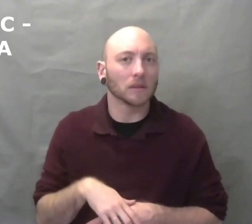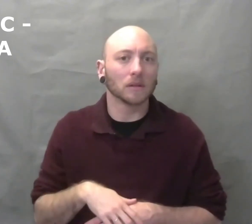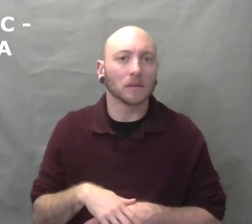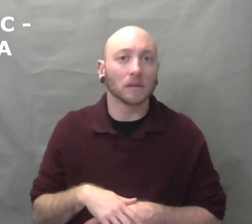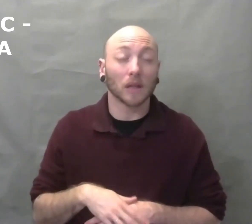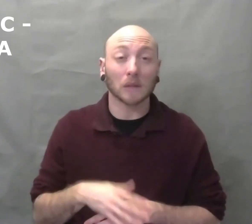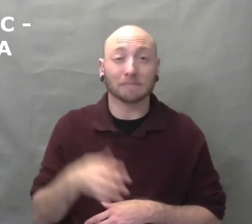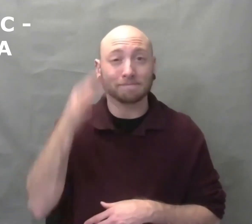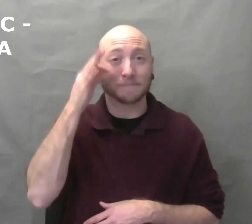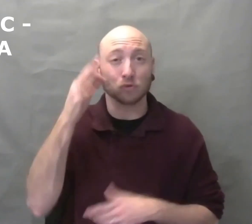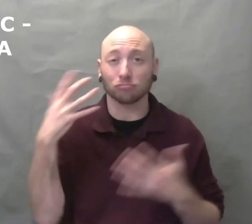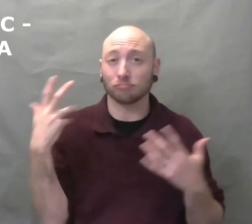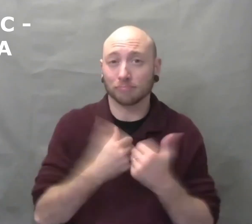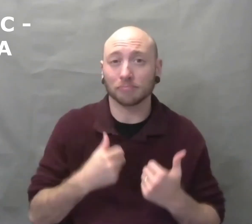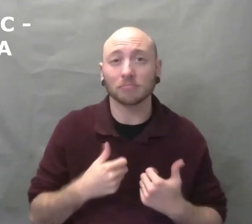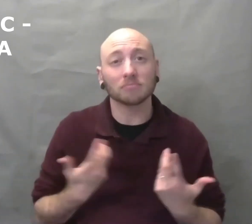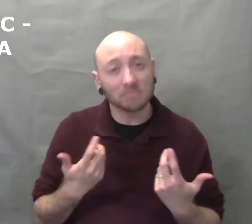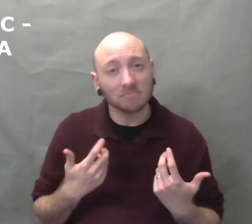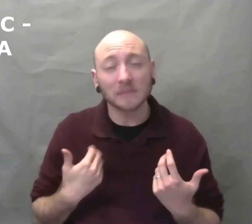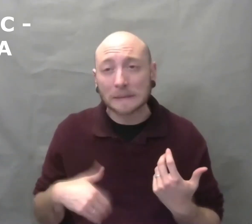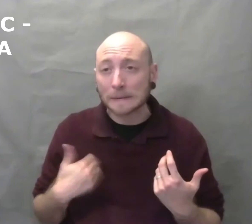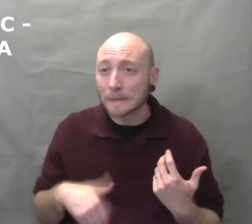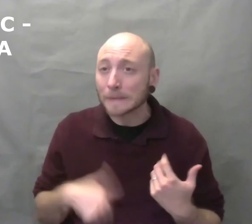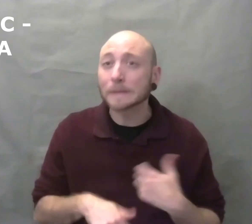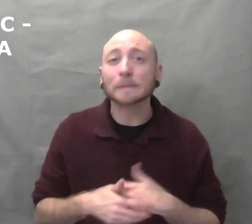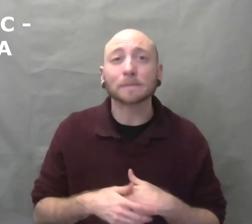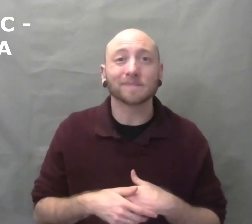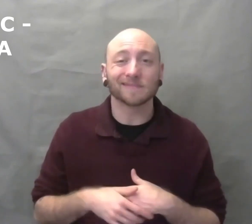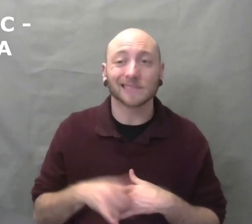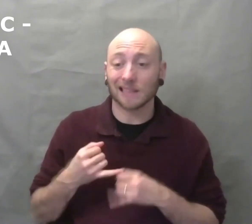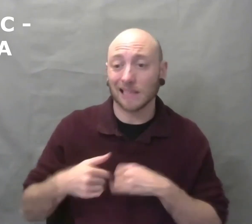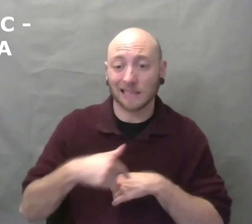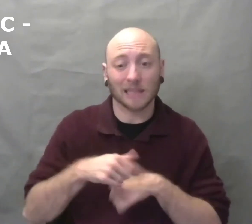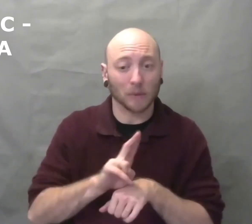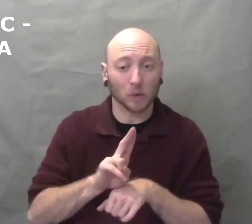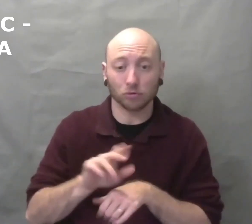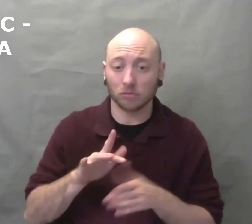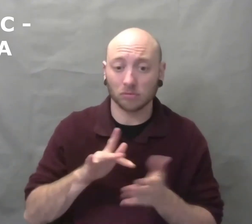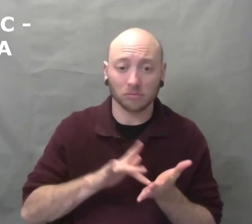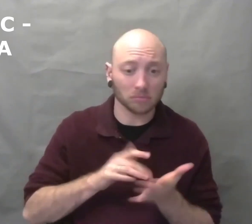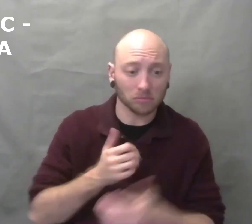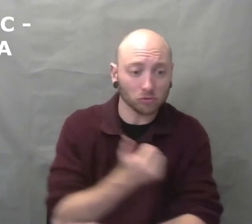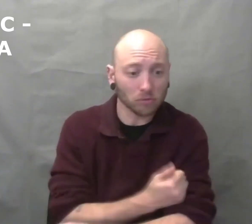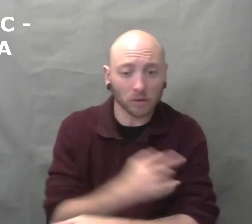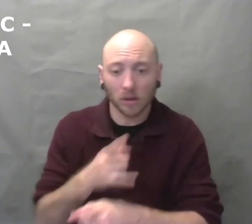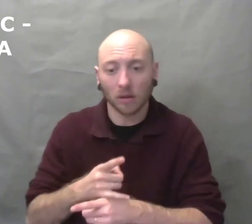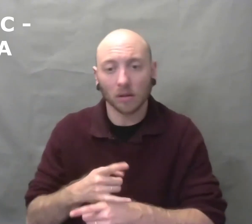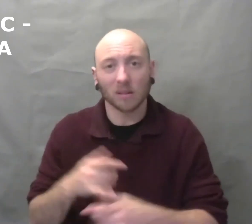with the girl that I was dating at the time. And you know, that was the last time I put anything in my system. I was still miserable as fuck. Went through a huge